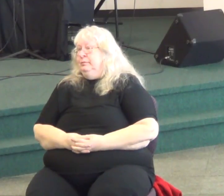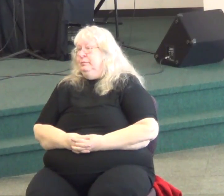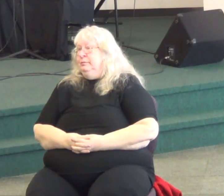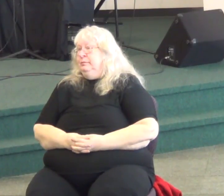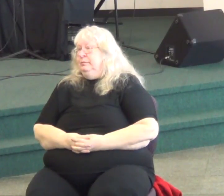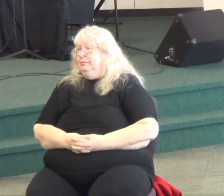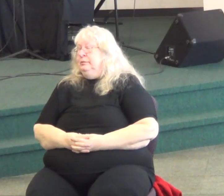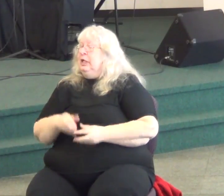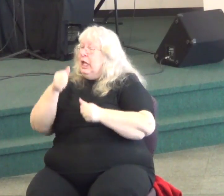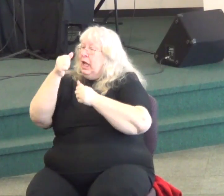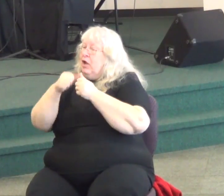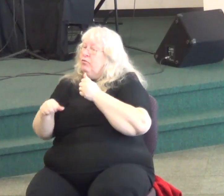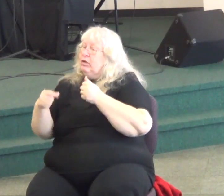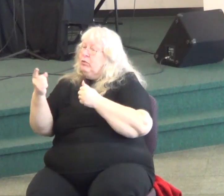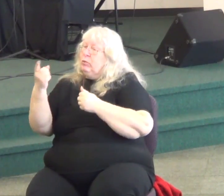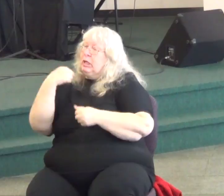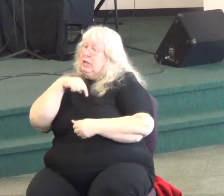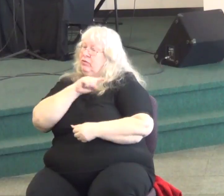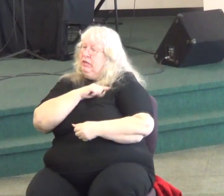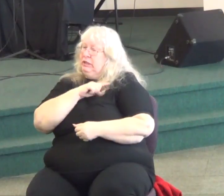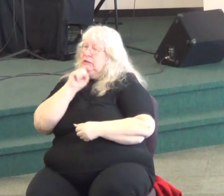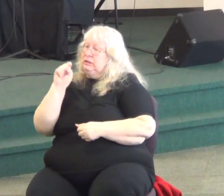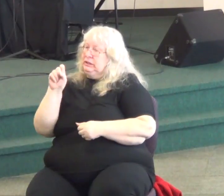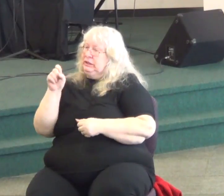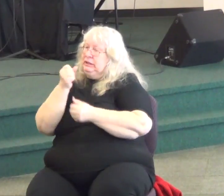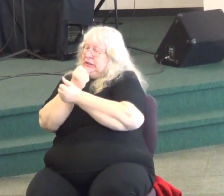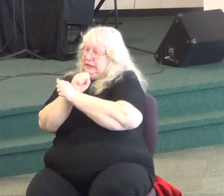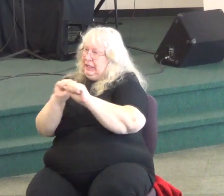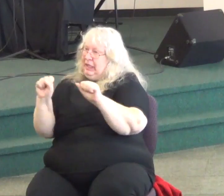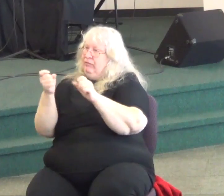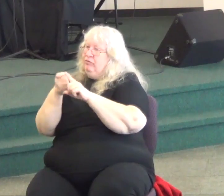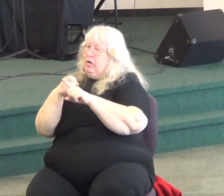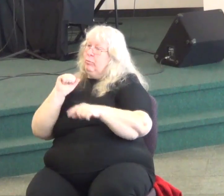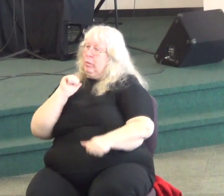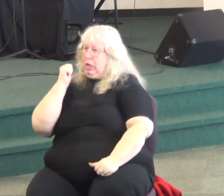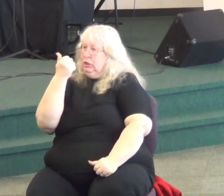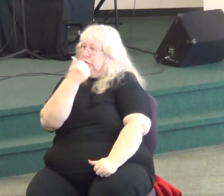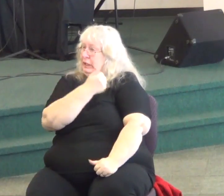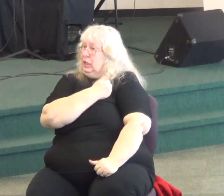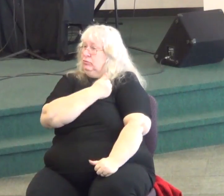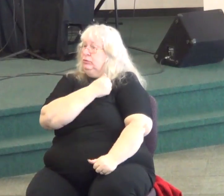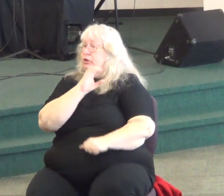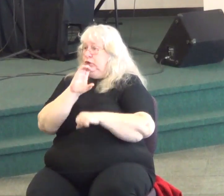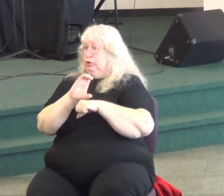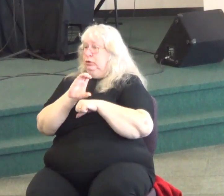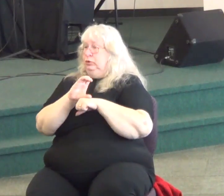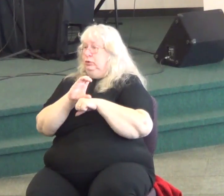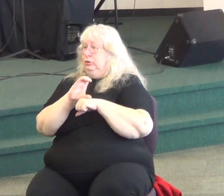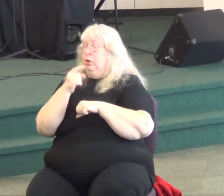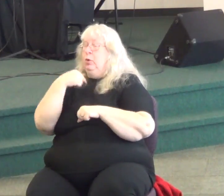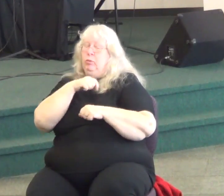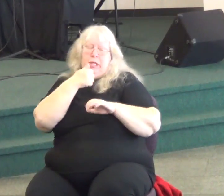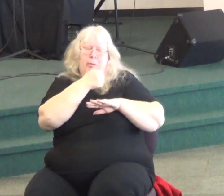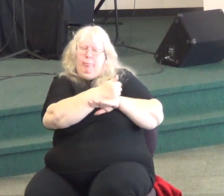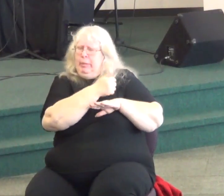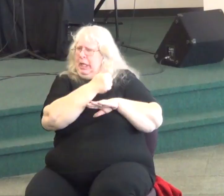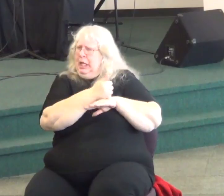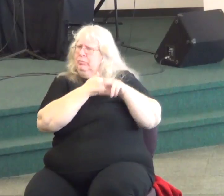Every one of us needed saved from ourselves, church. You know what? We blame Satan way too much. We give